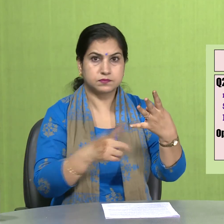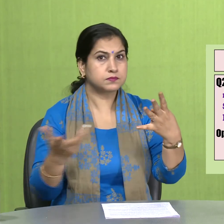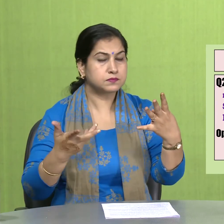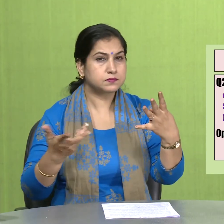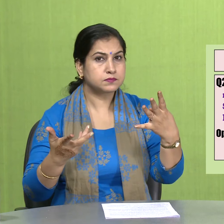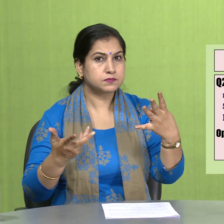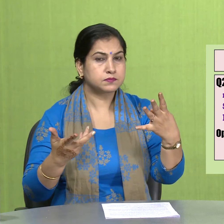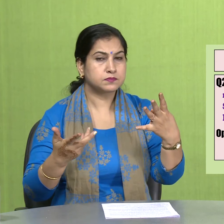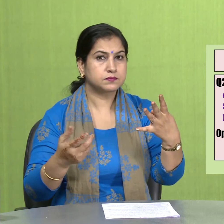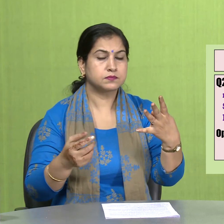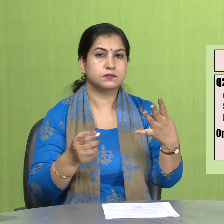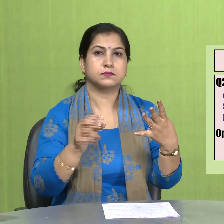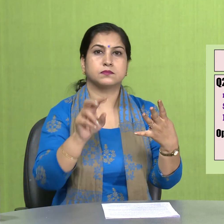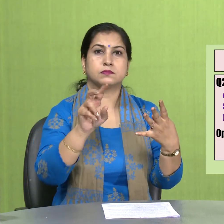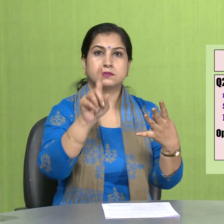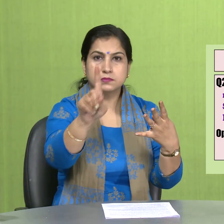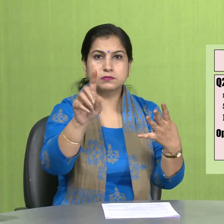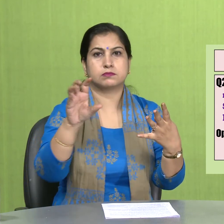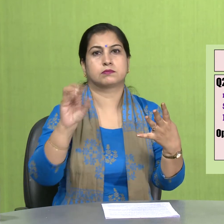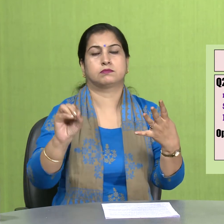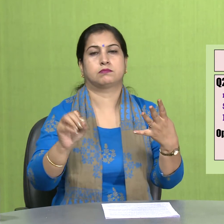Fourth option is 10 people.